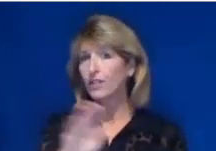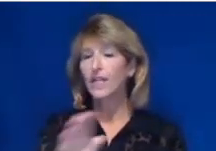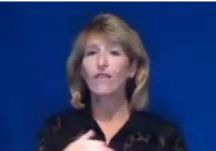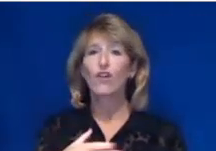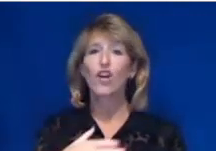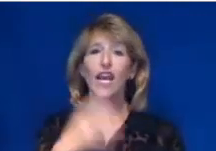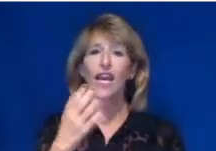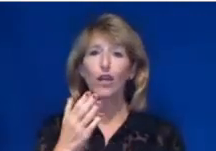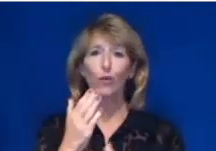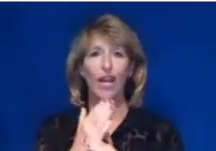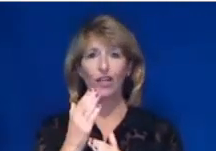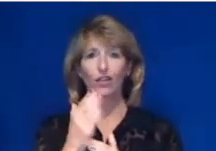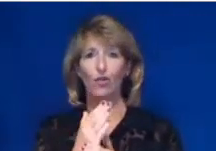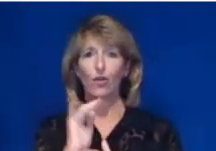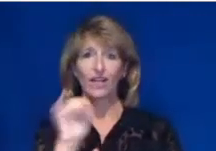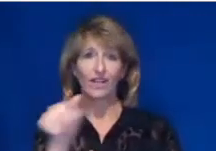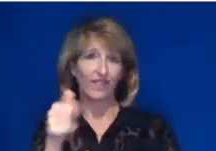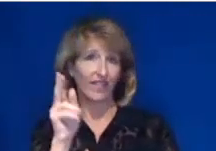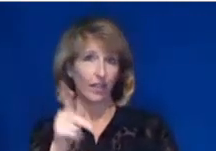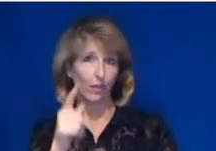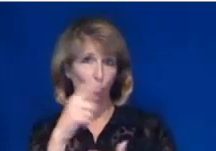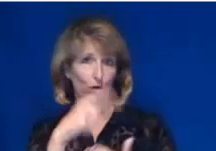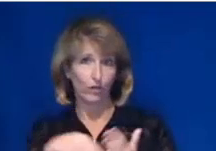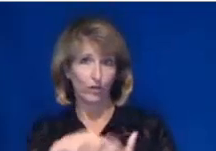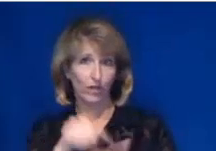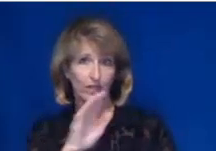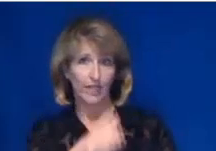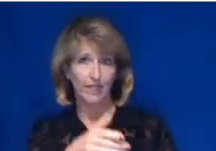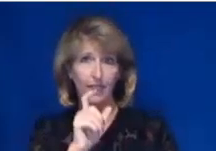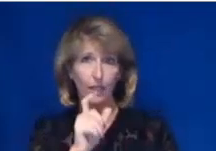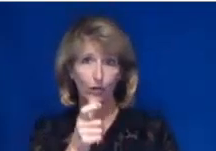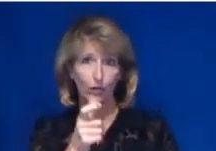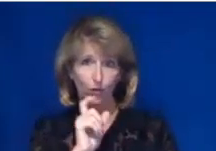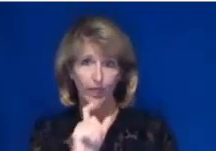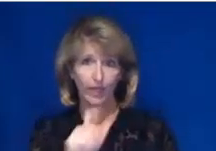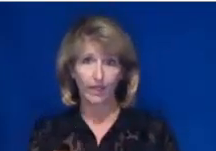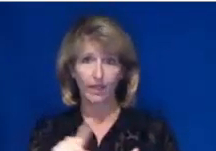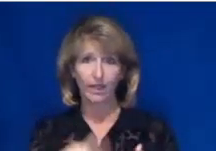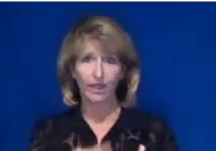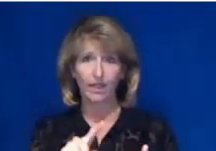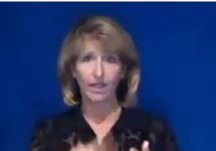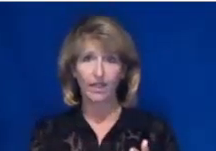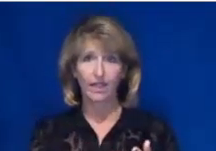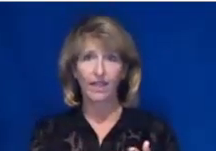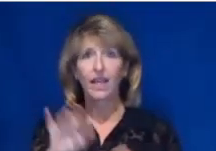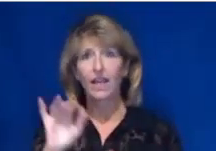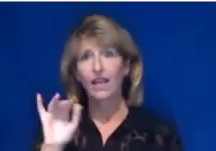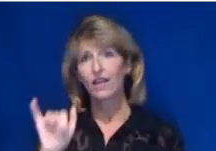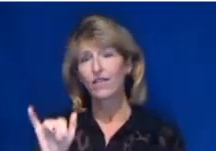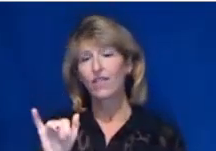The second, do you ever get angry or annoyed when people criticize your drinking?